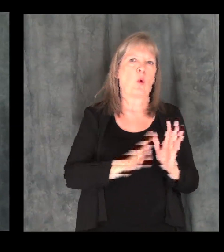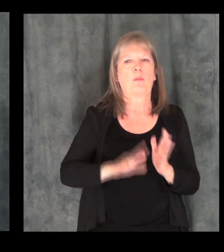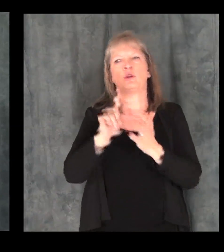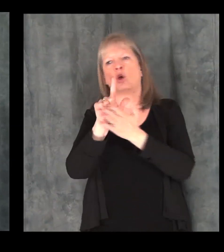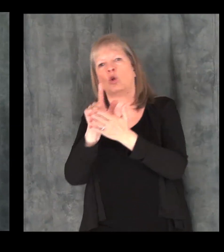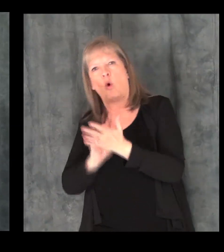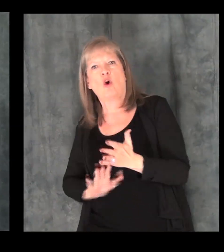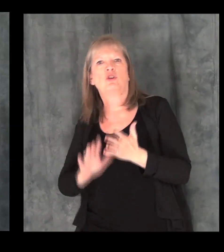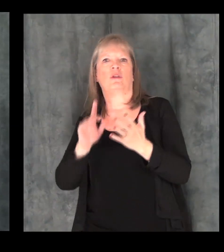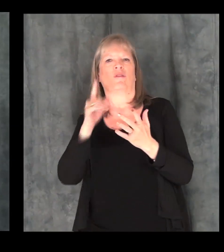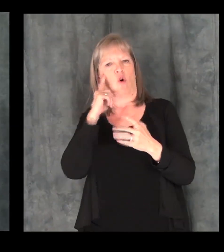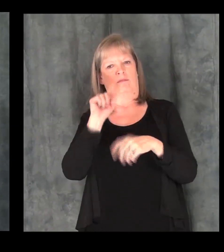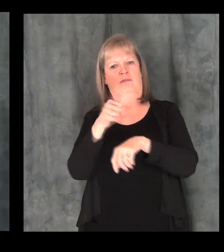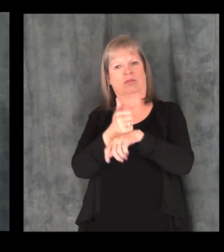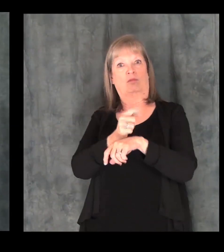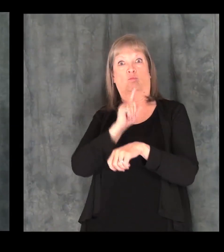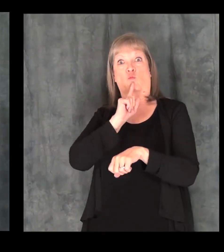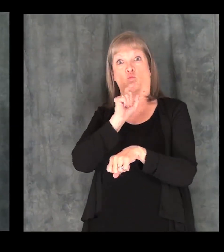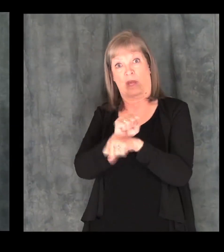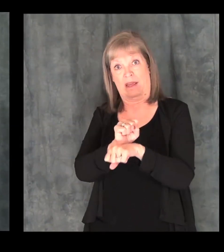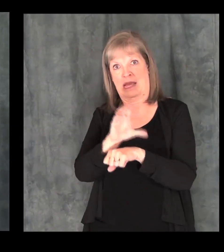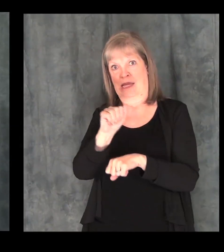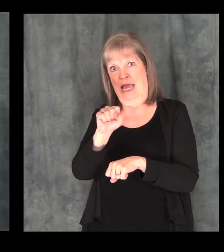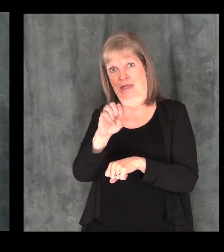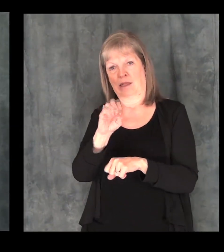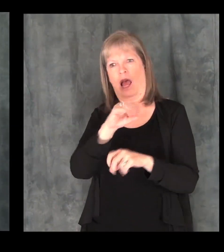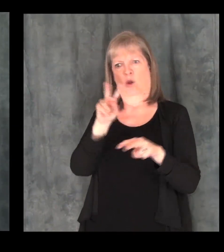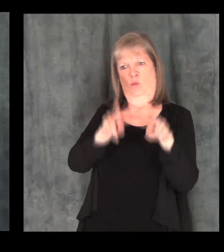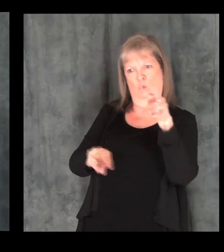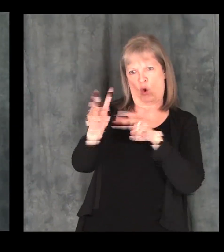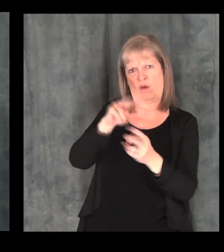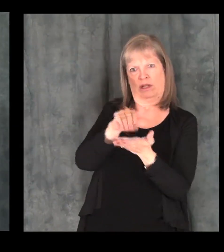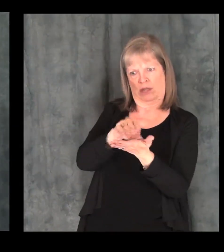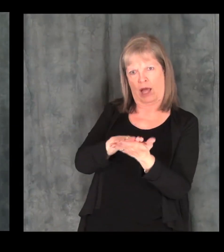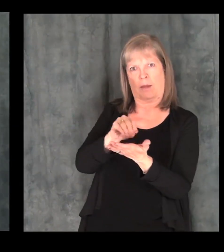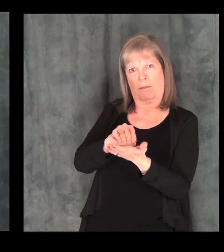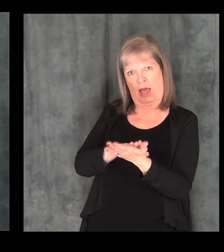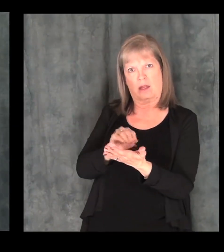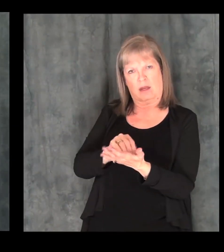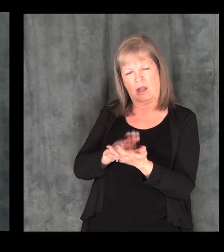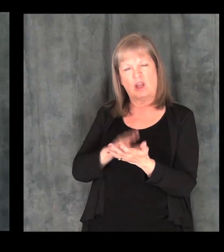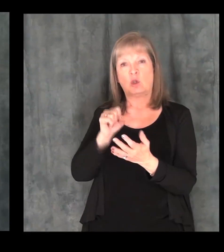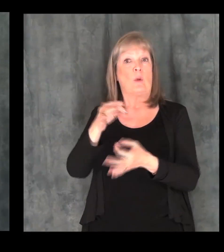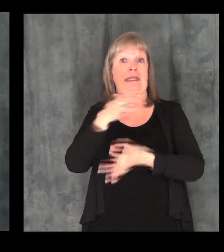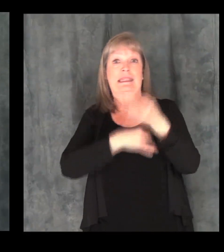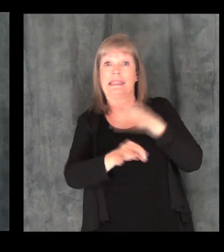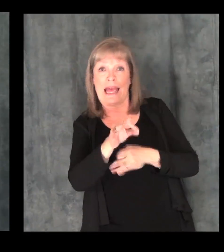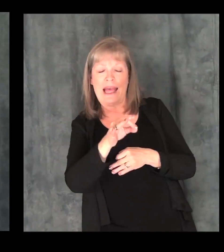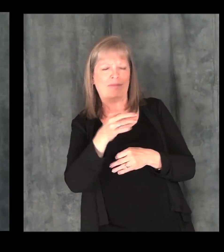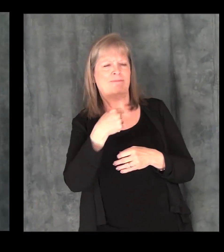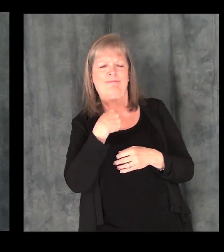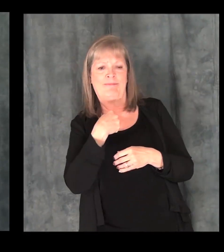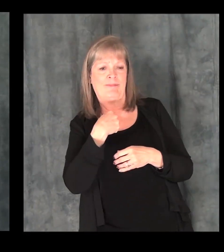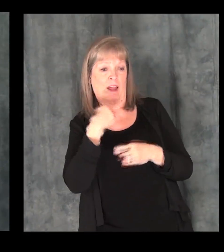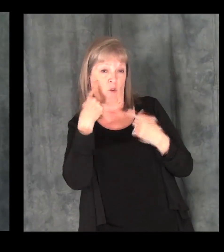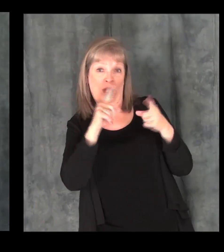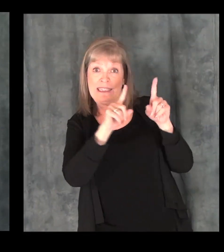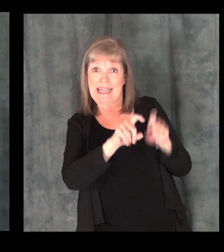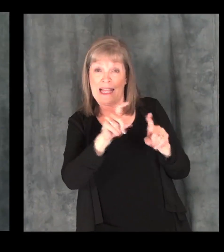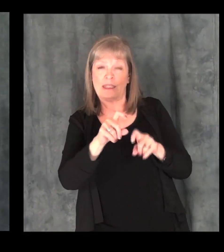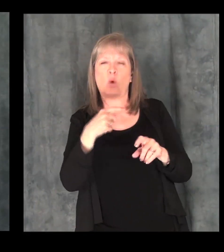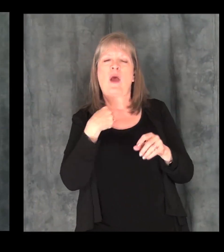to observe and document what was happening. So we felt that in order to test the situation, we had to develop an